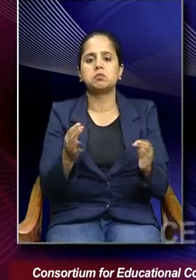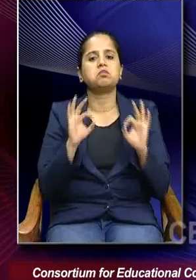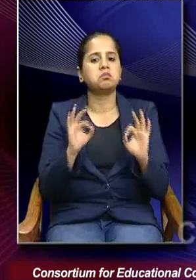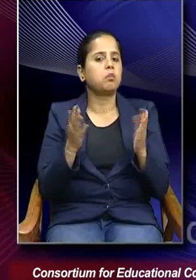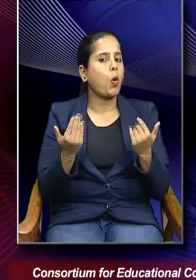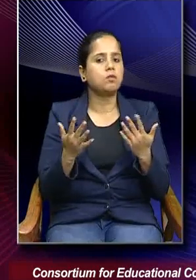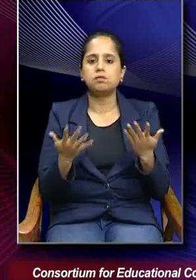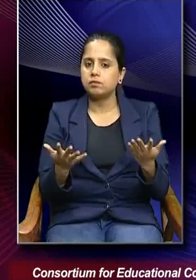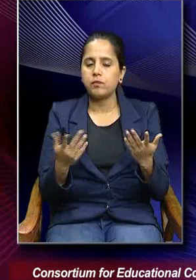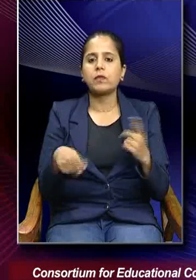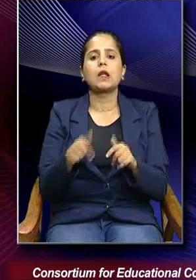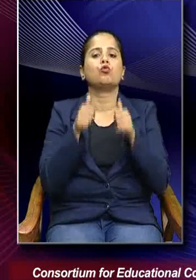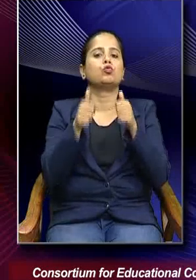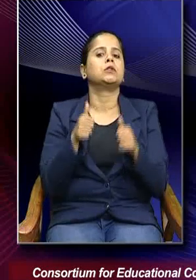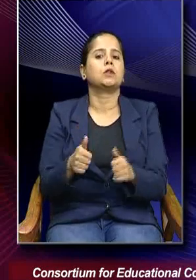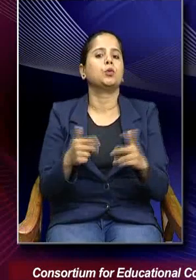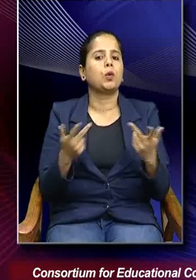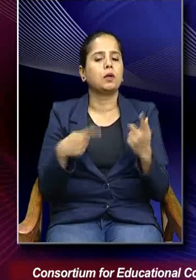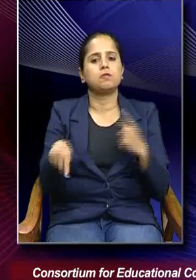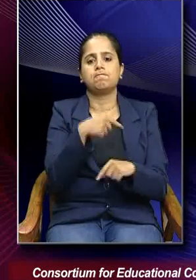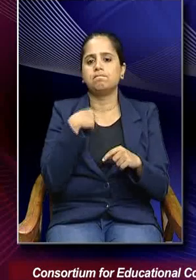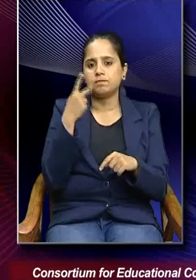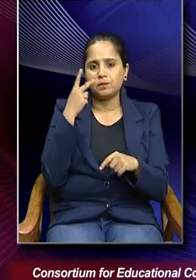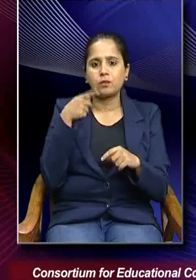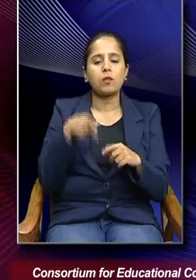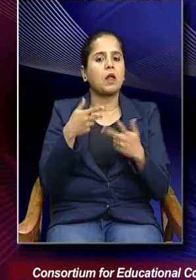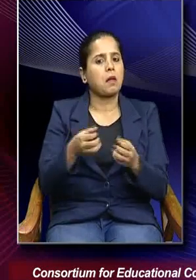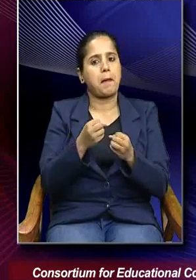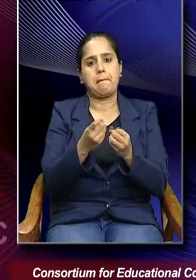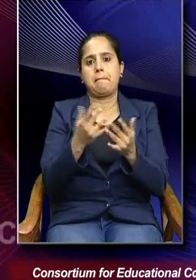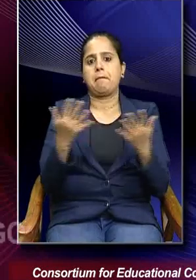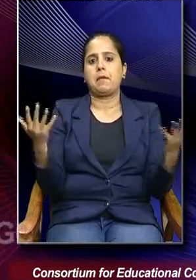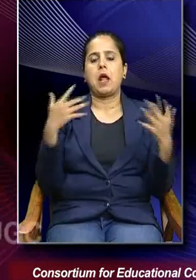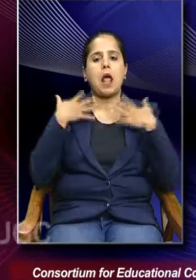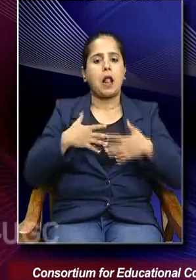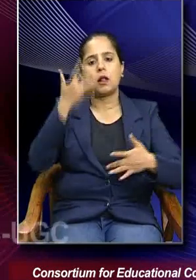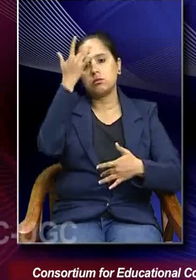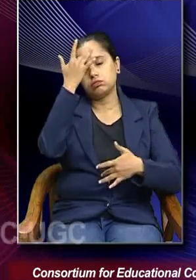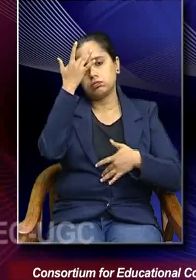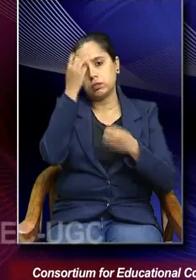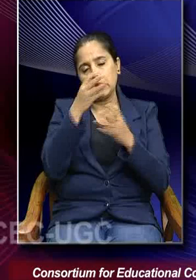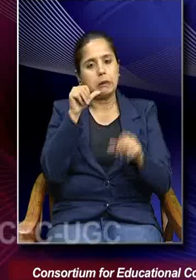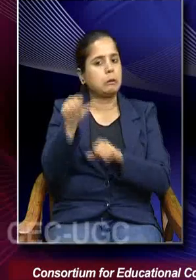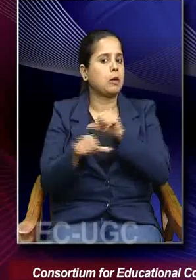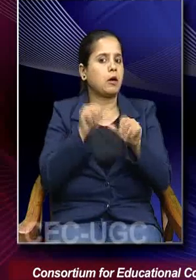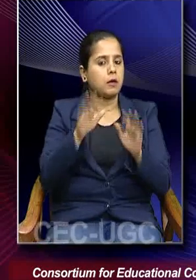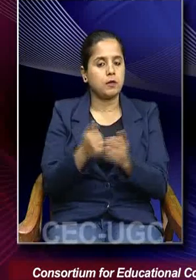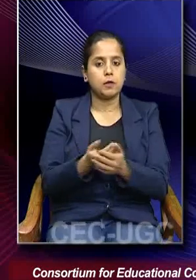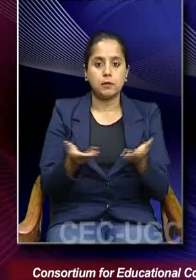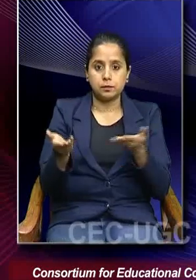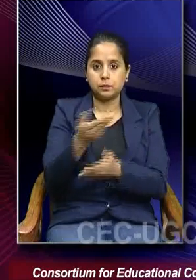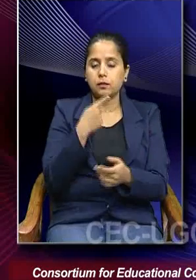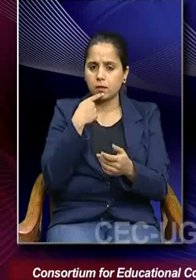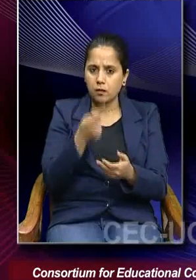all. As a result, we are kind of having an n number of health complicated process. So